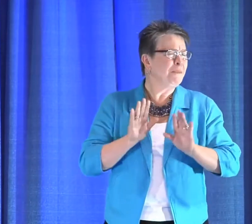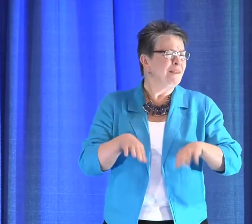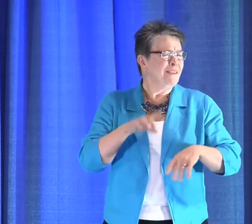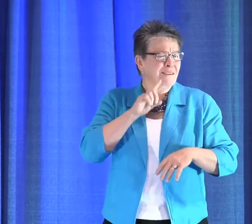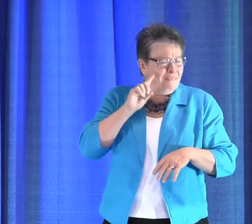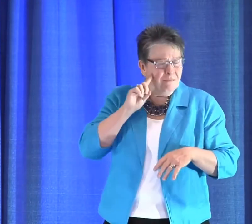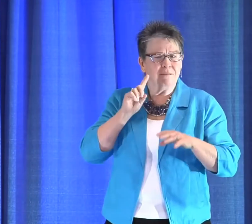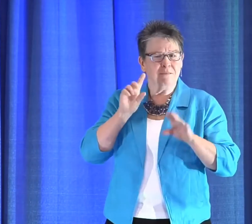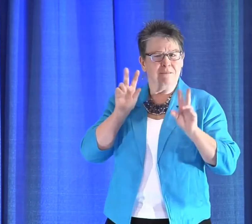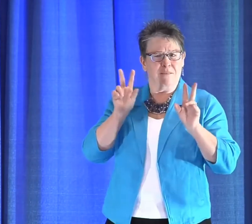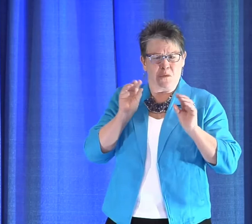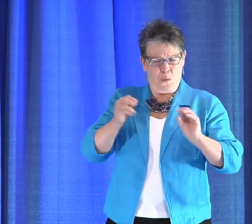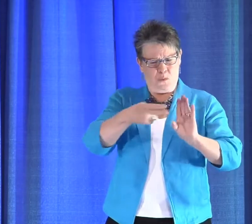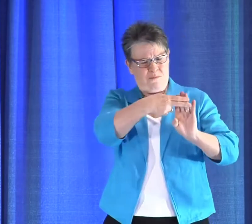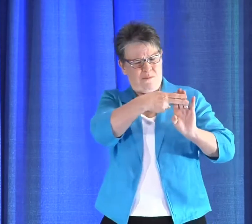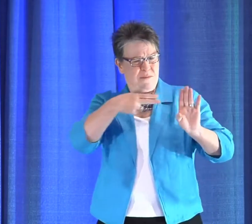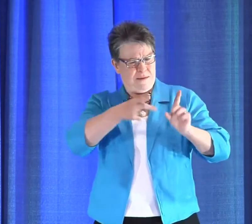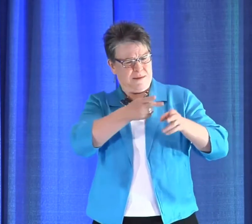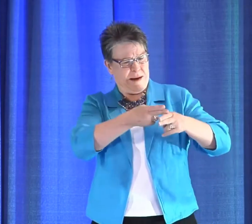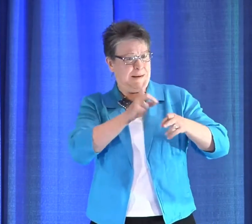Now I want to talk to you a little bit about history of interpreting.